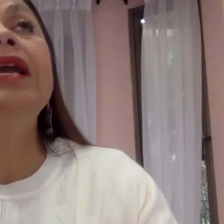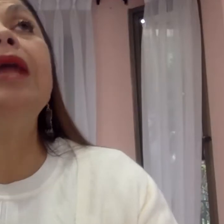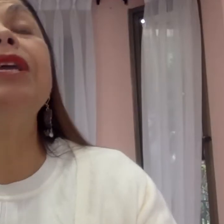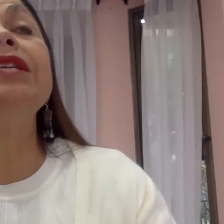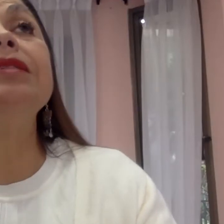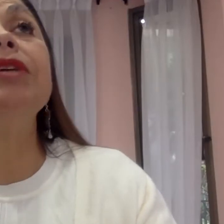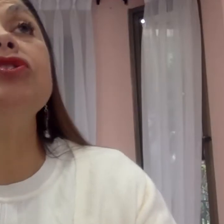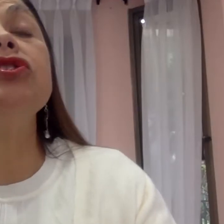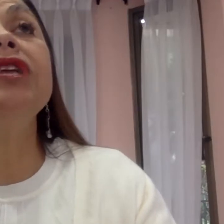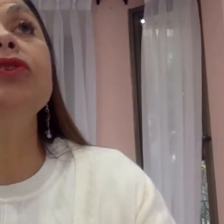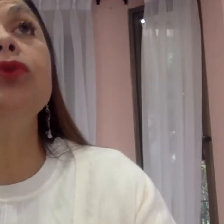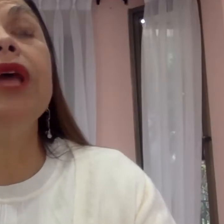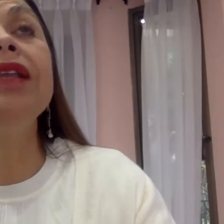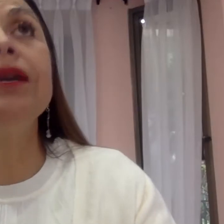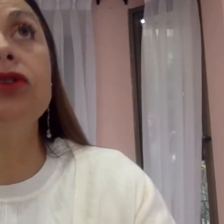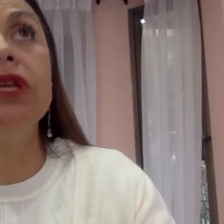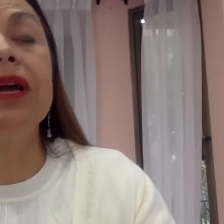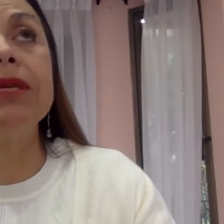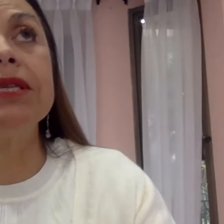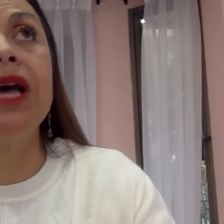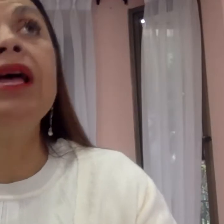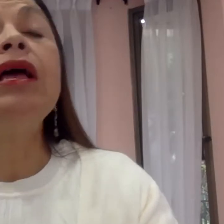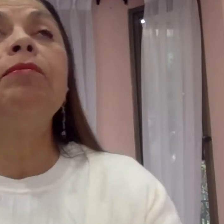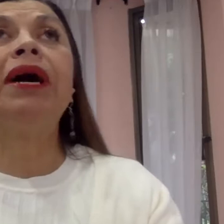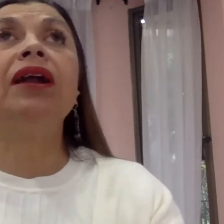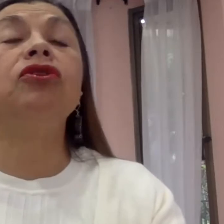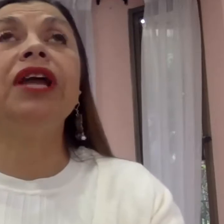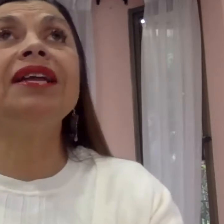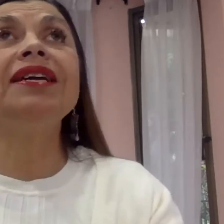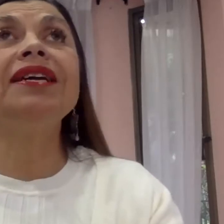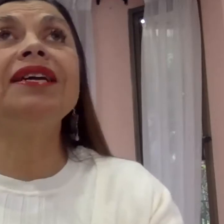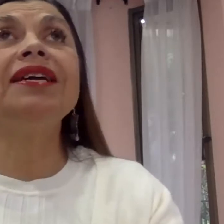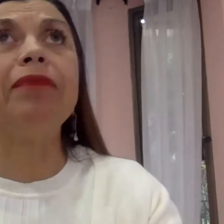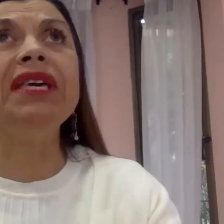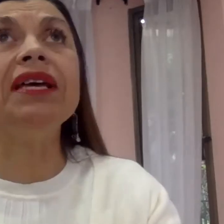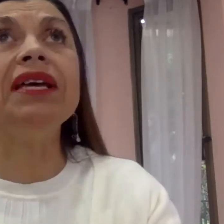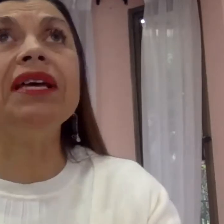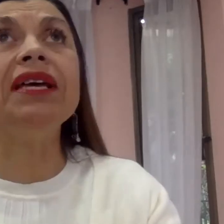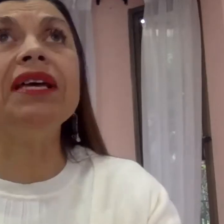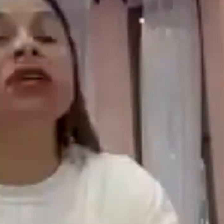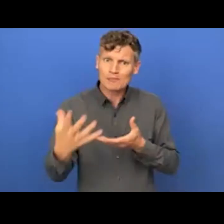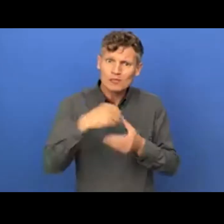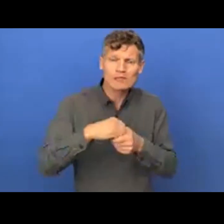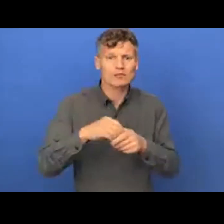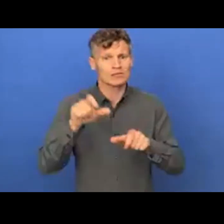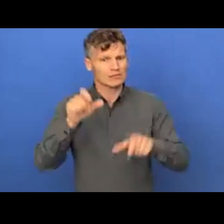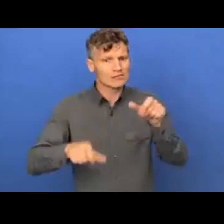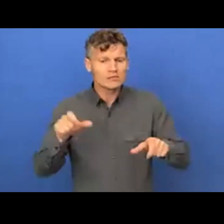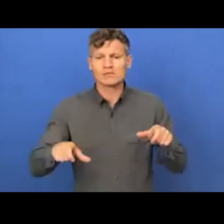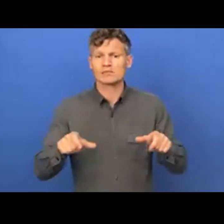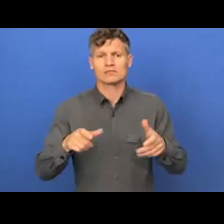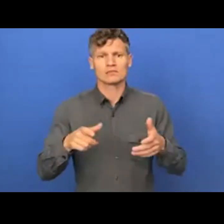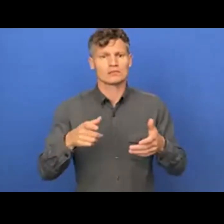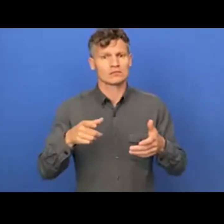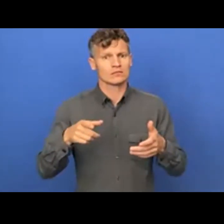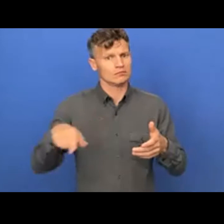research projects, as you all have correctly pointed out, the participation of handicapped students, so as to arrive at